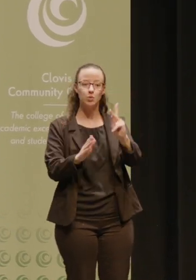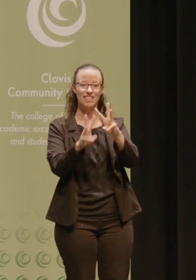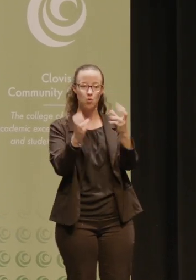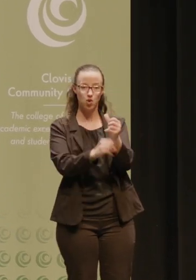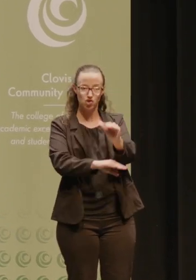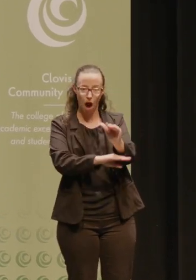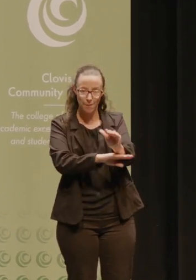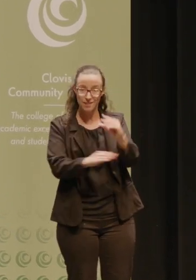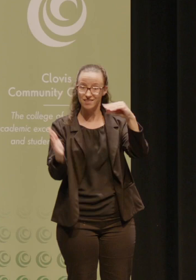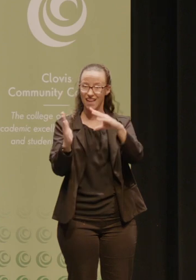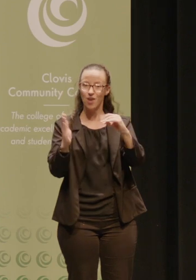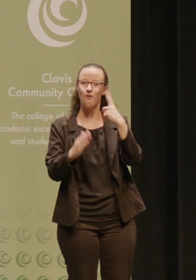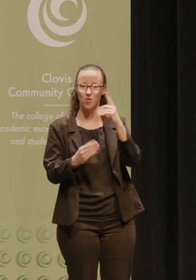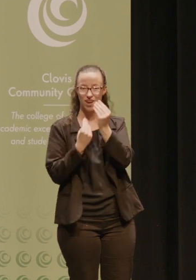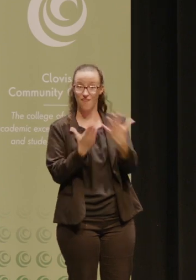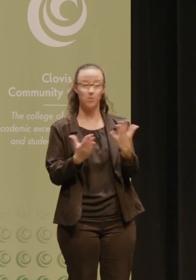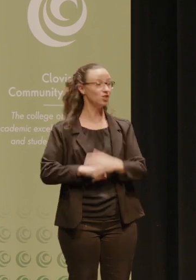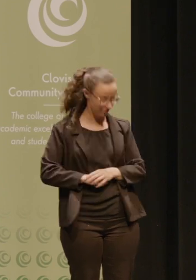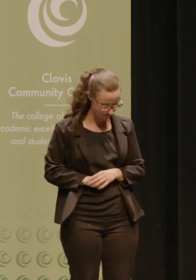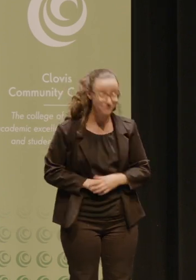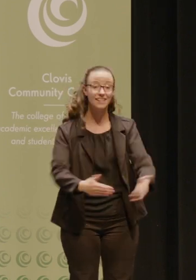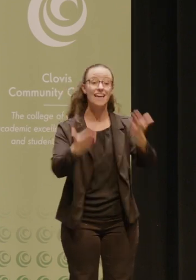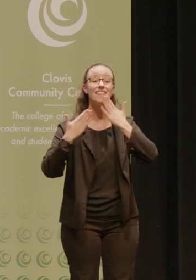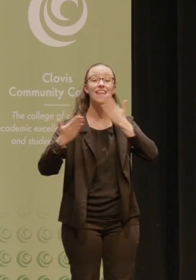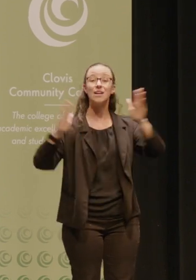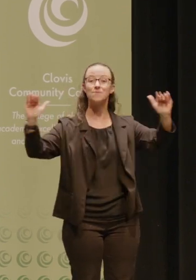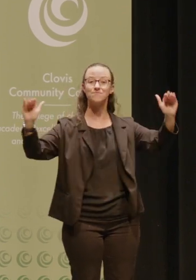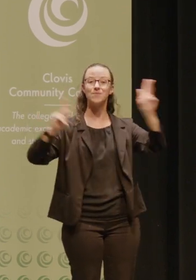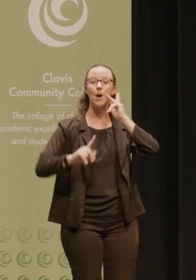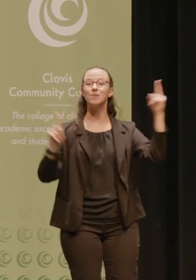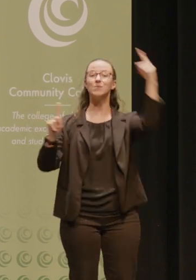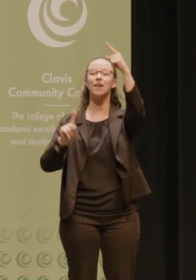scan those and you'll get your information you need. Thank you, everyone, and I'll see you over at lunch.